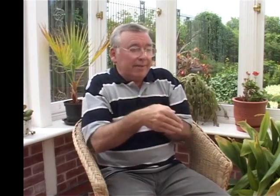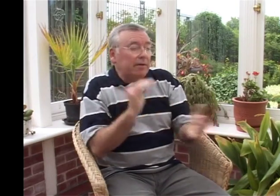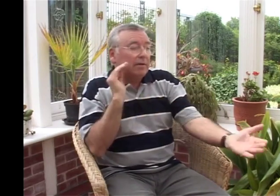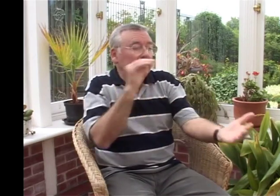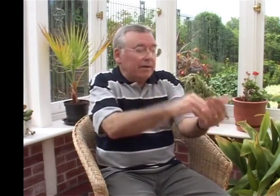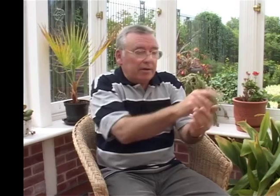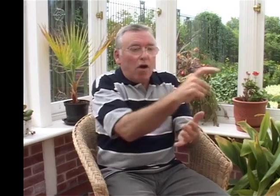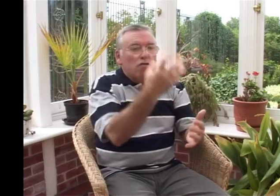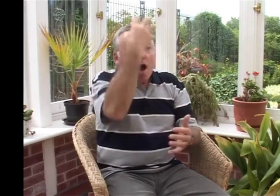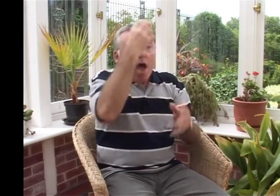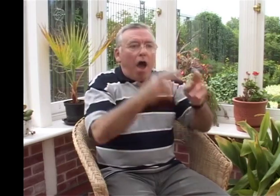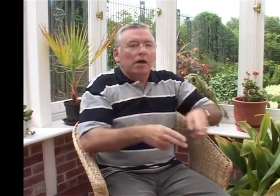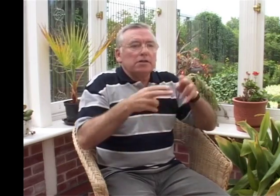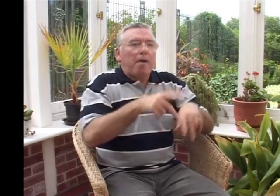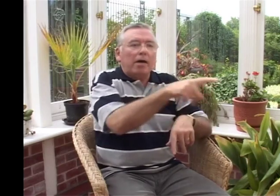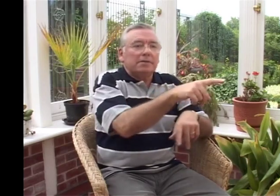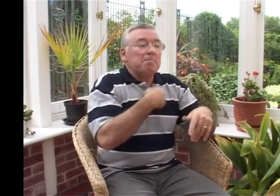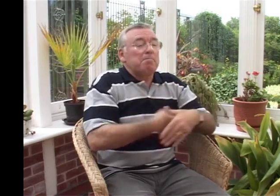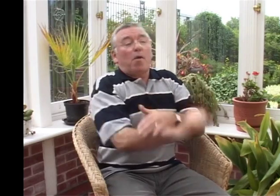Hospital, and that's where I was born.